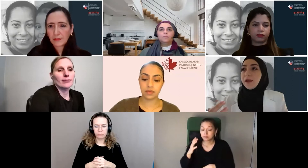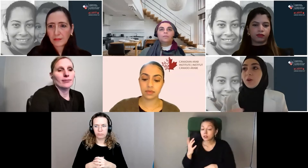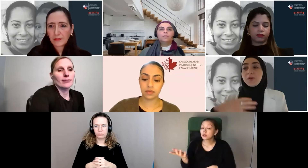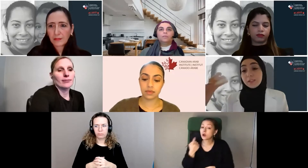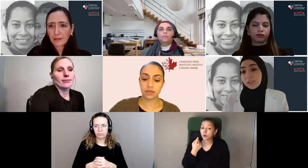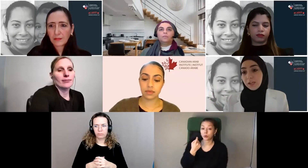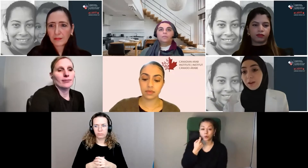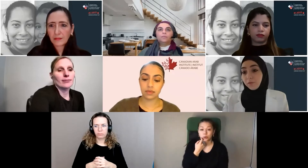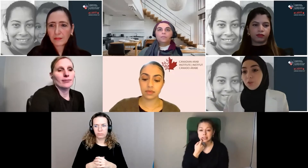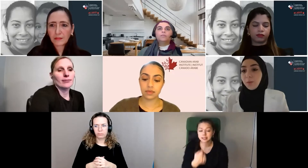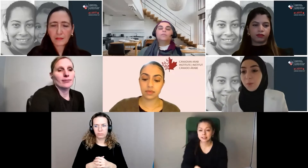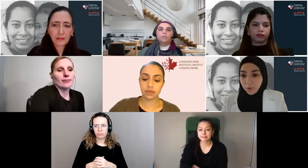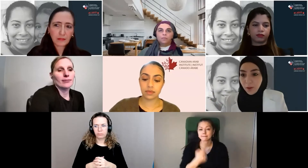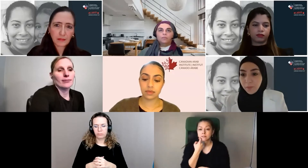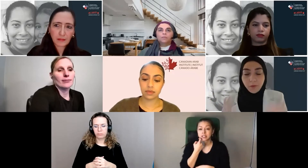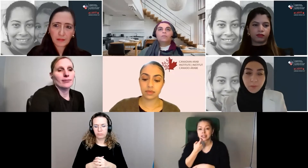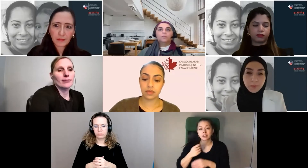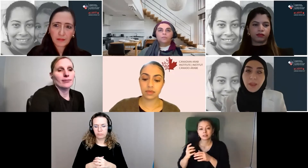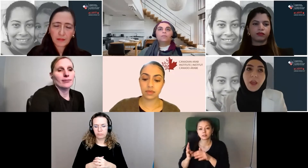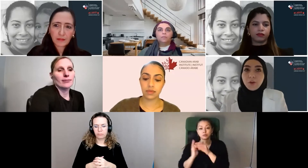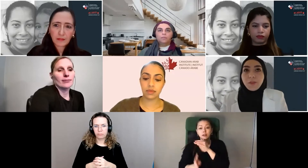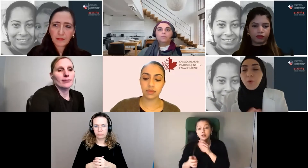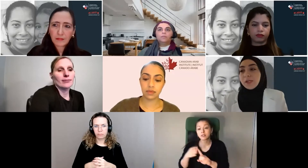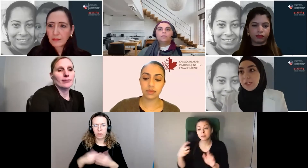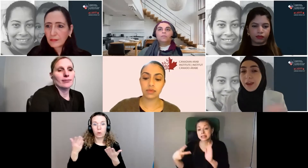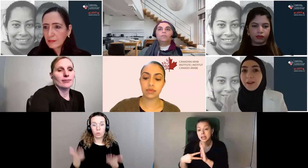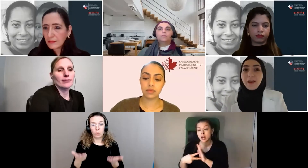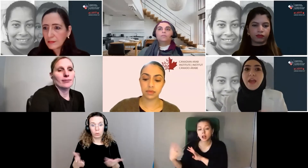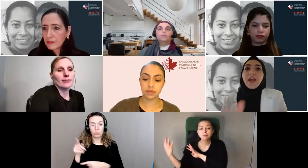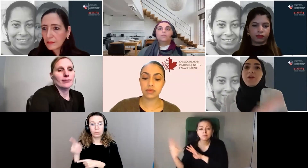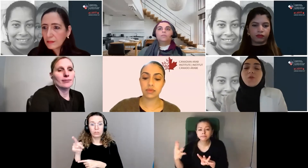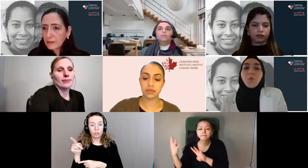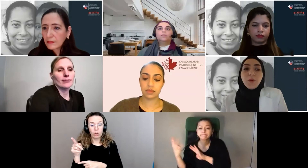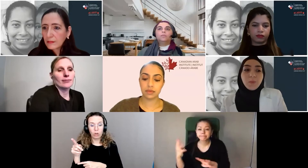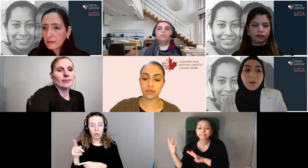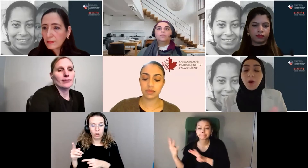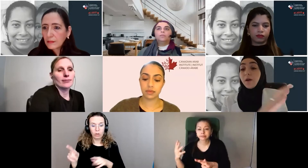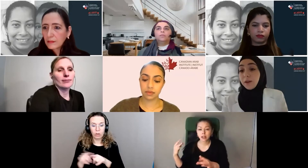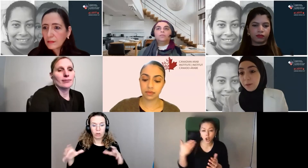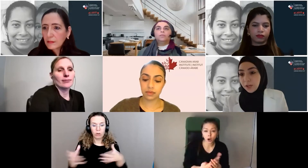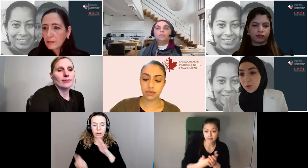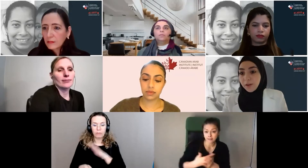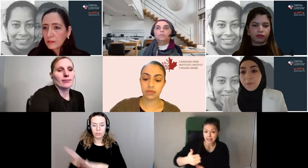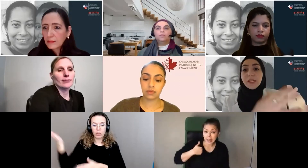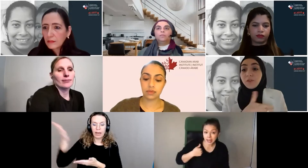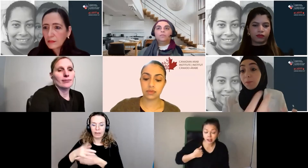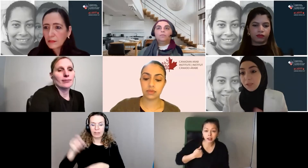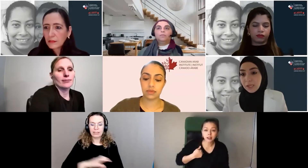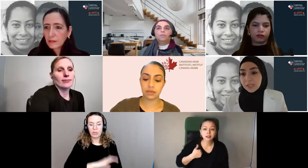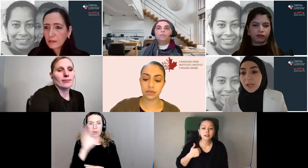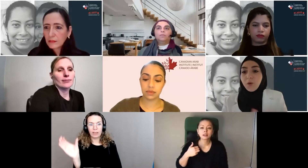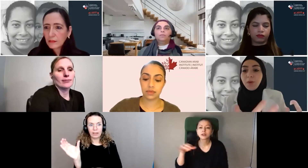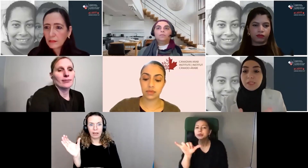the Syrian refugee coming from across the world to Canada, and also when we speak about other immigrants who have been here from